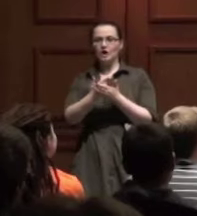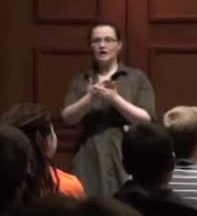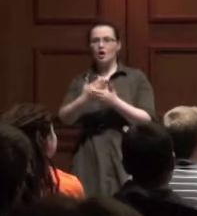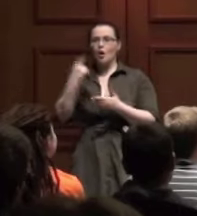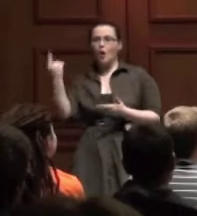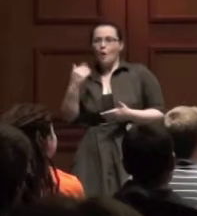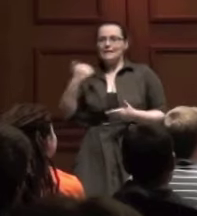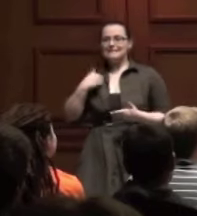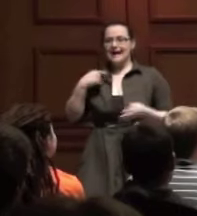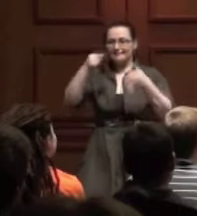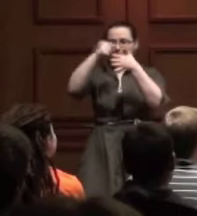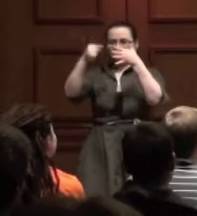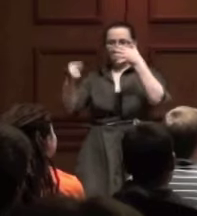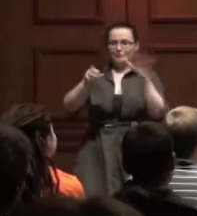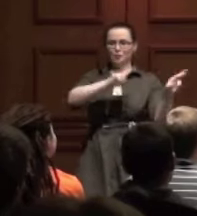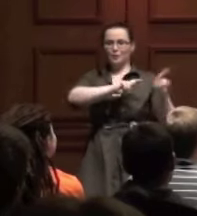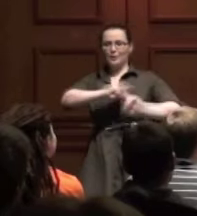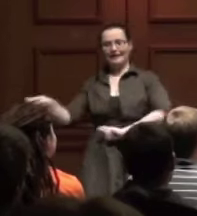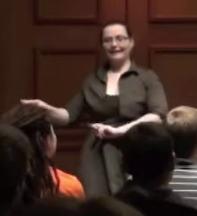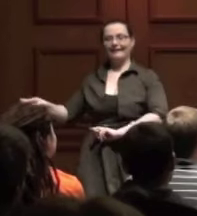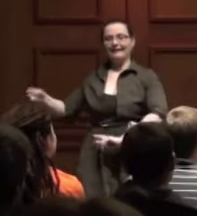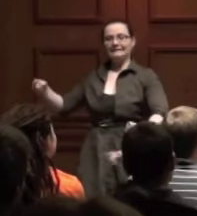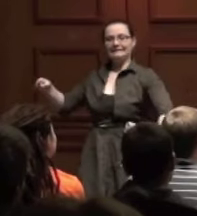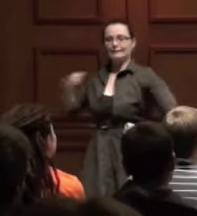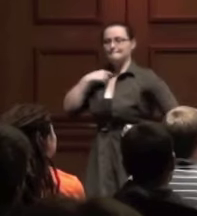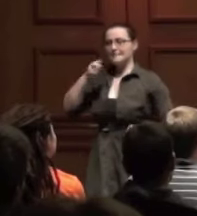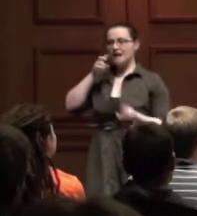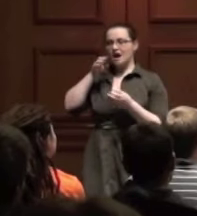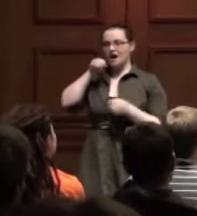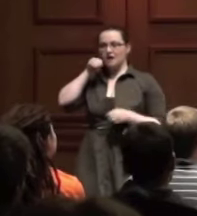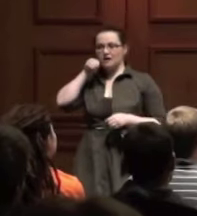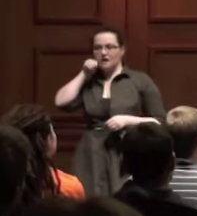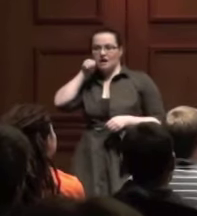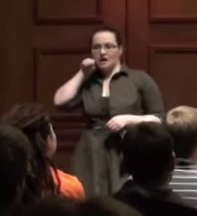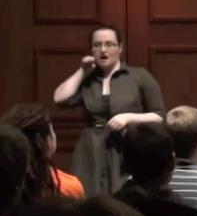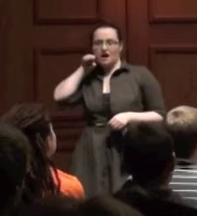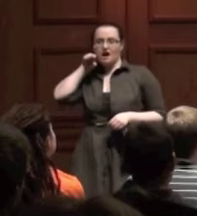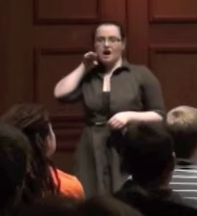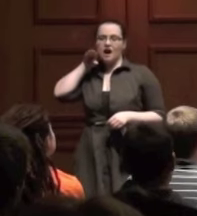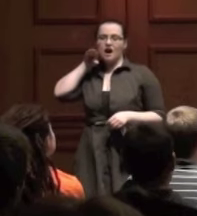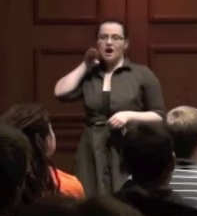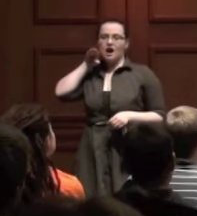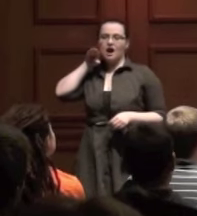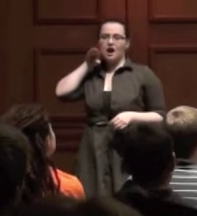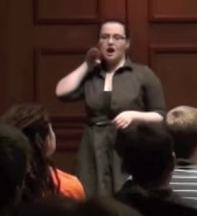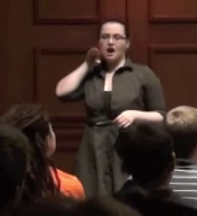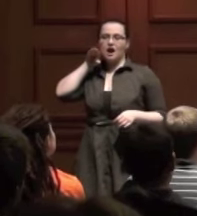really regret her choice of words and worldviews.